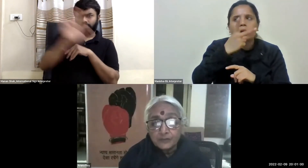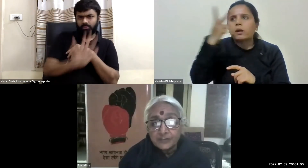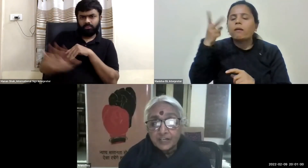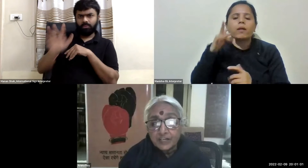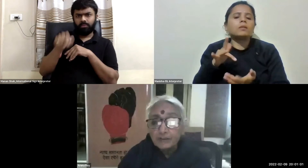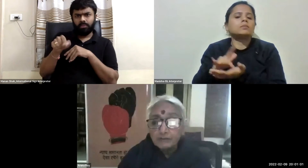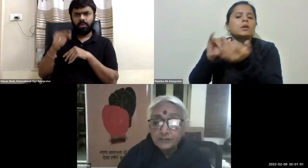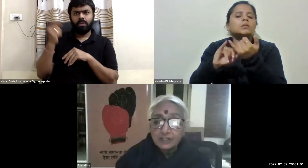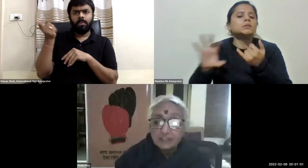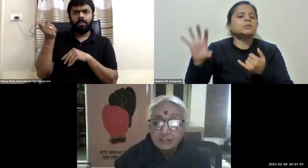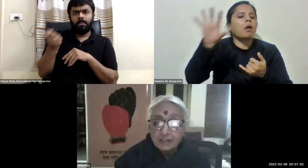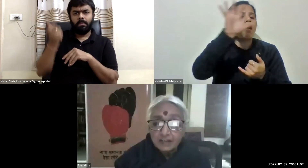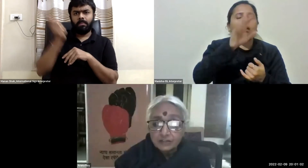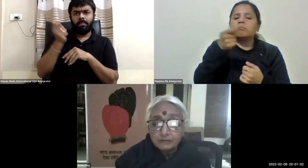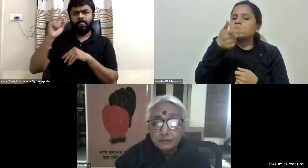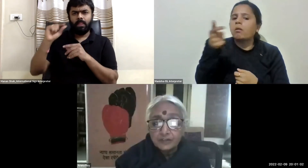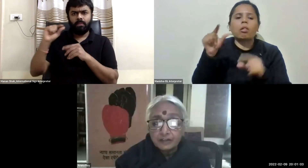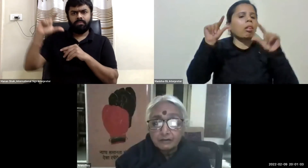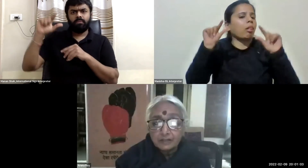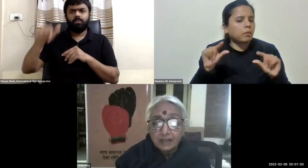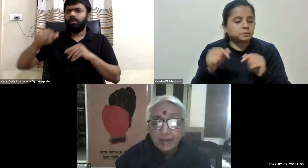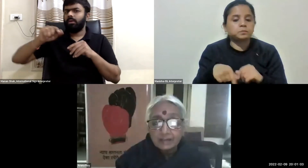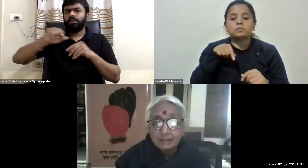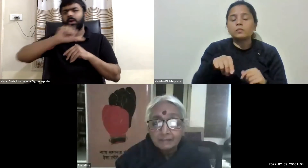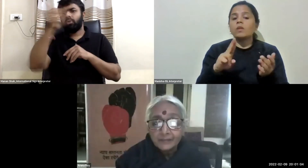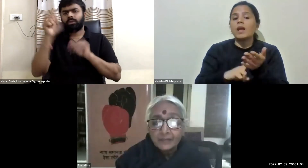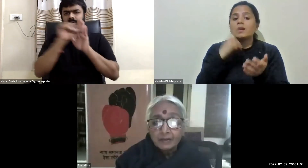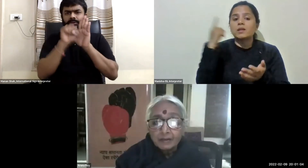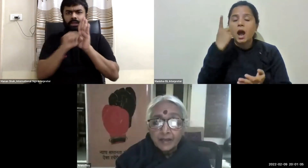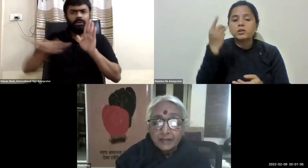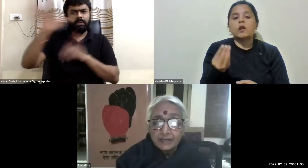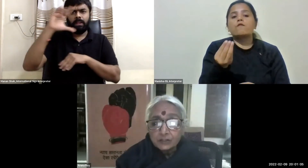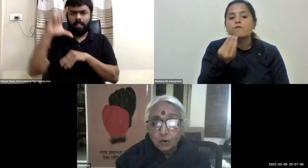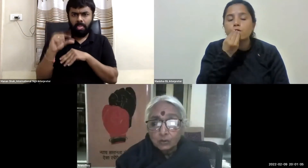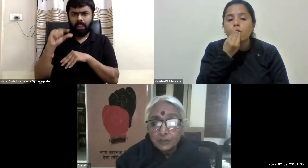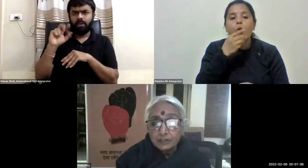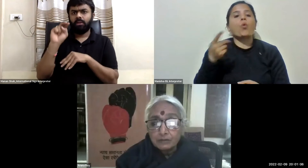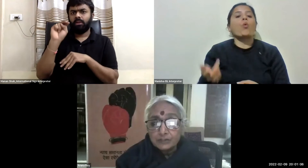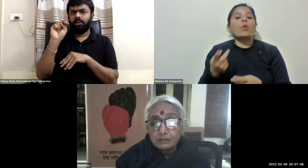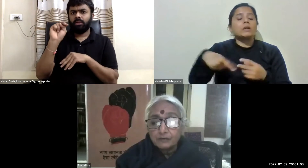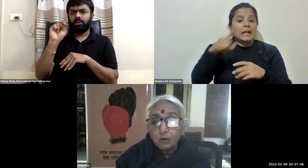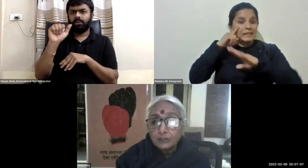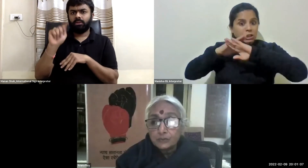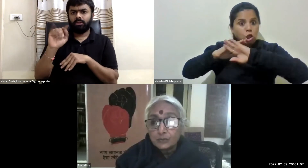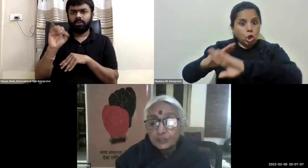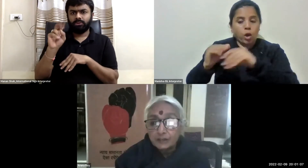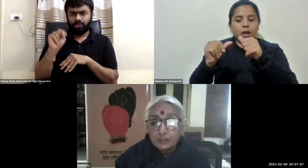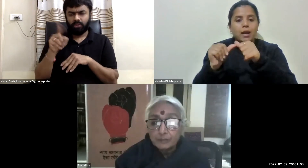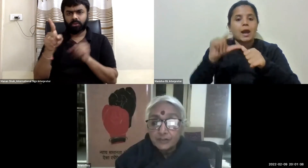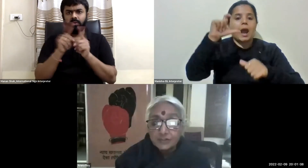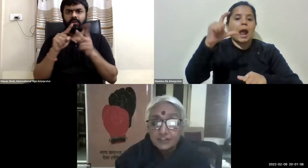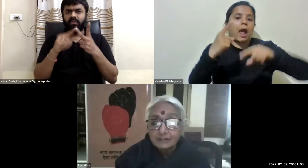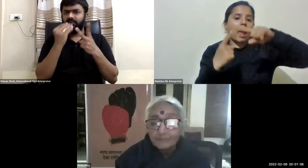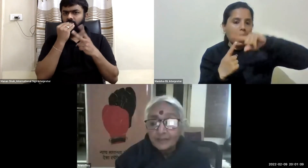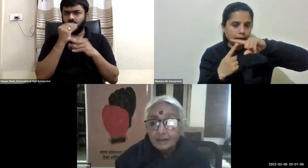norms of selection of beneficiaries under the National Food Security Act mandates auto-inclusion of all social